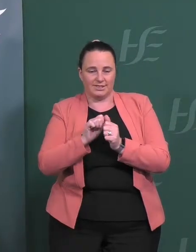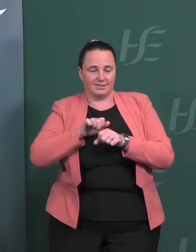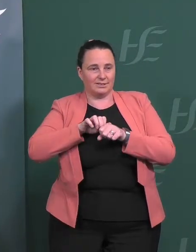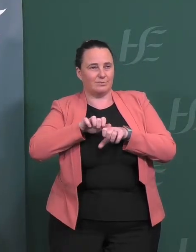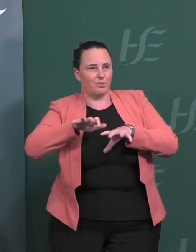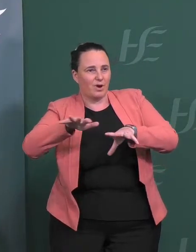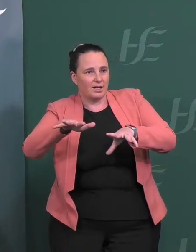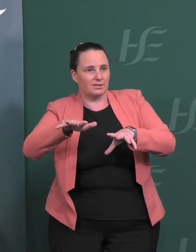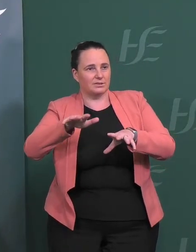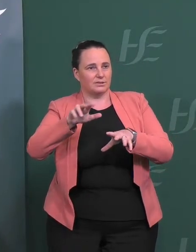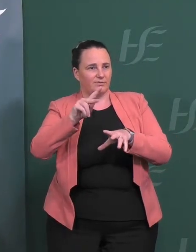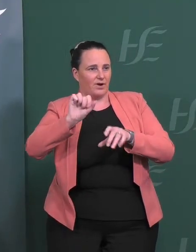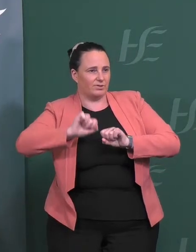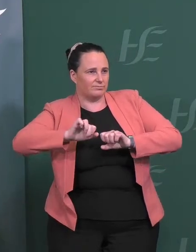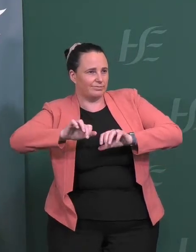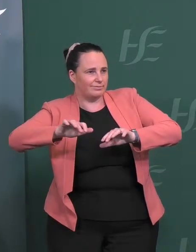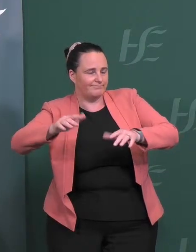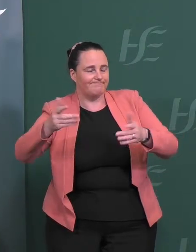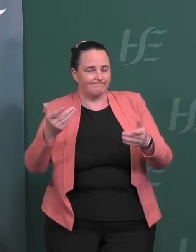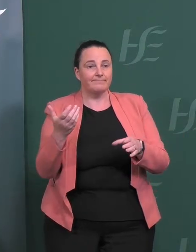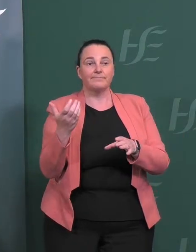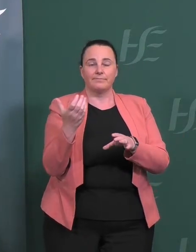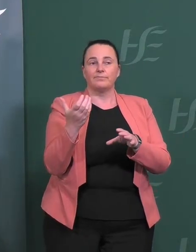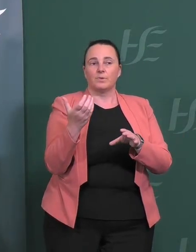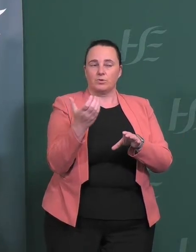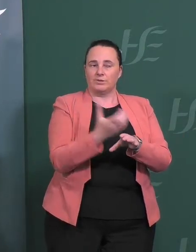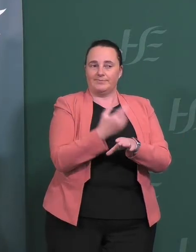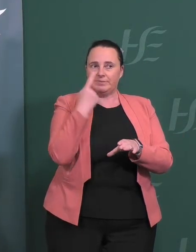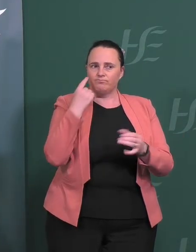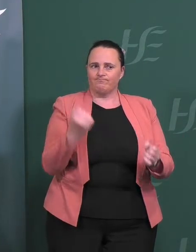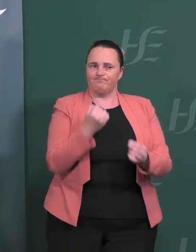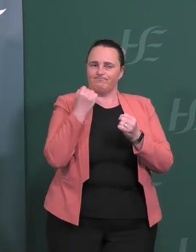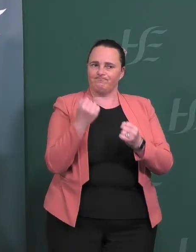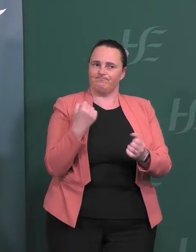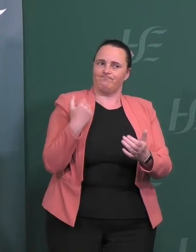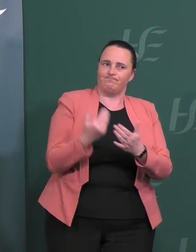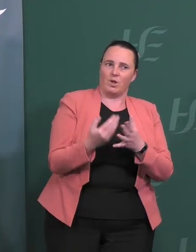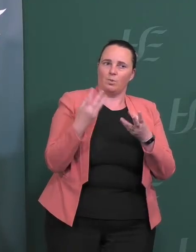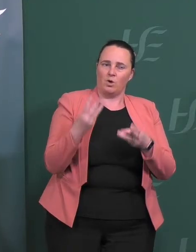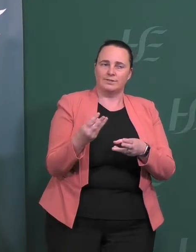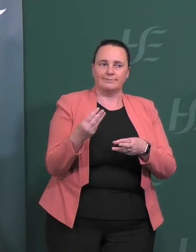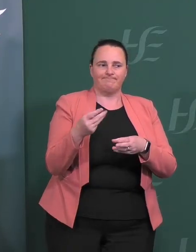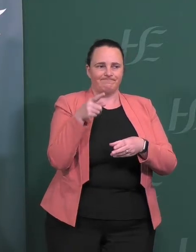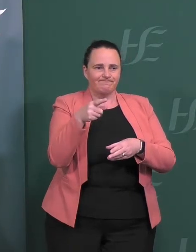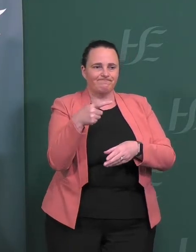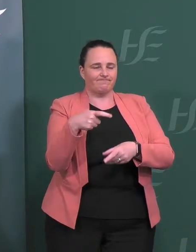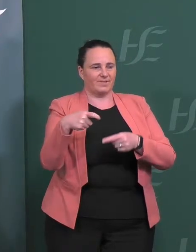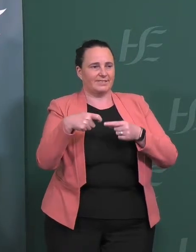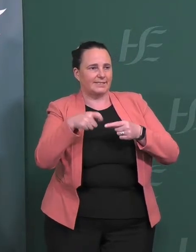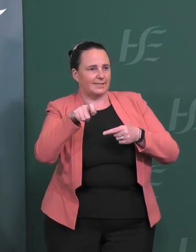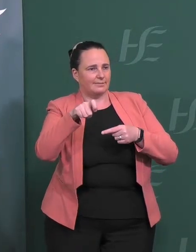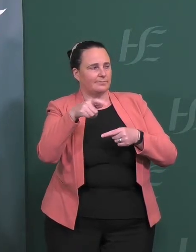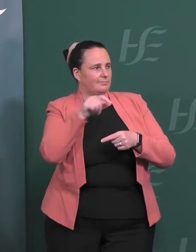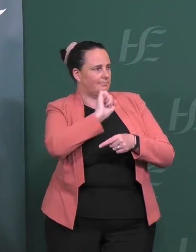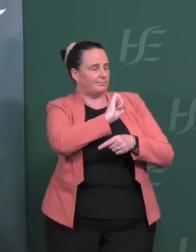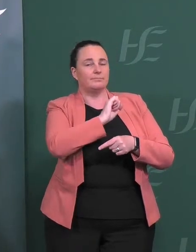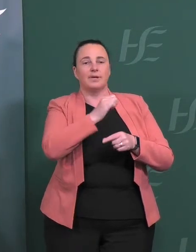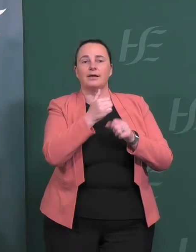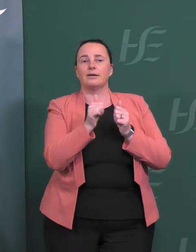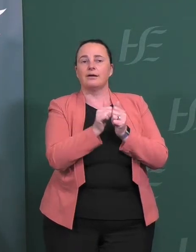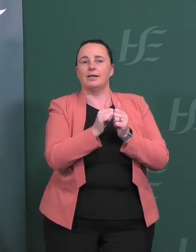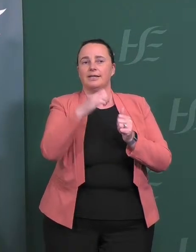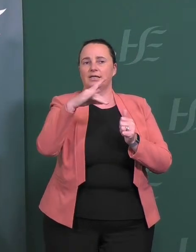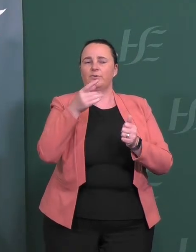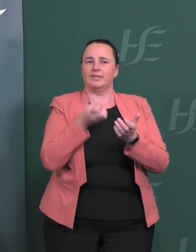friends. We're continuing to see a strong demand for our testing activity overall, and my colleague, Ms. Niamh O'Byrne, will bring you through some of that